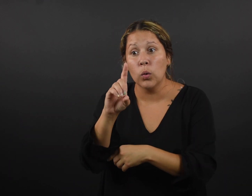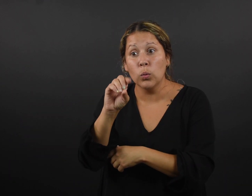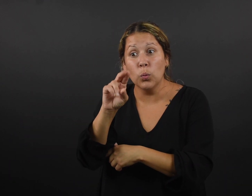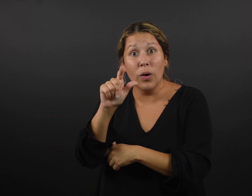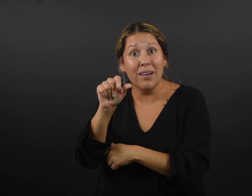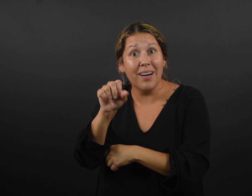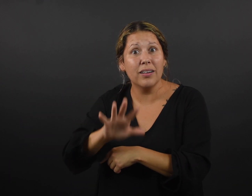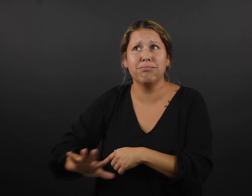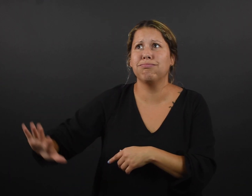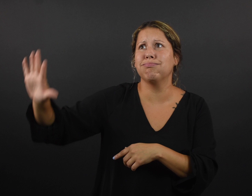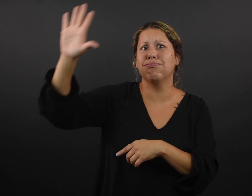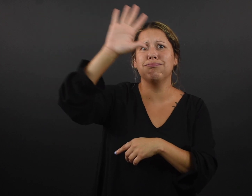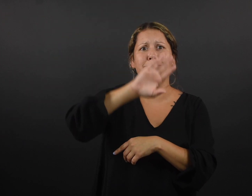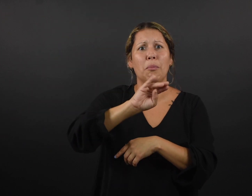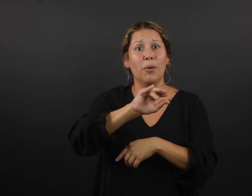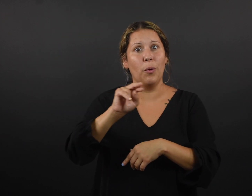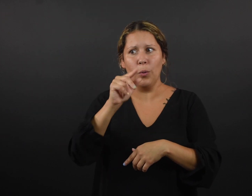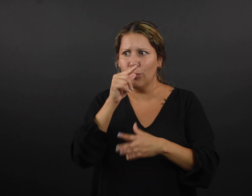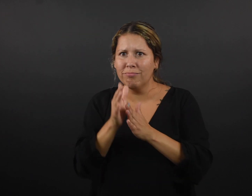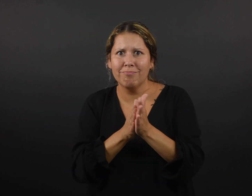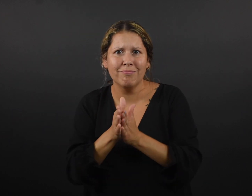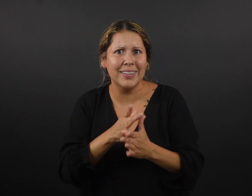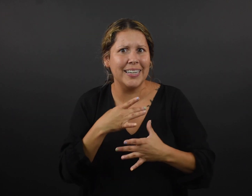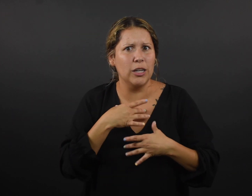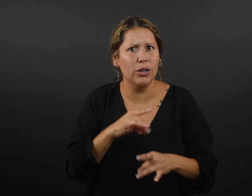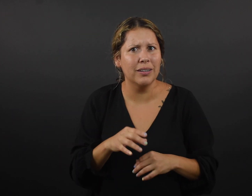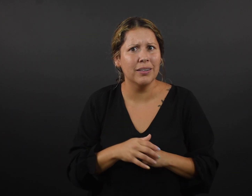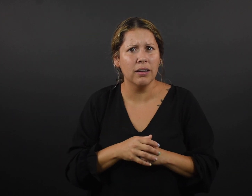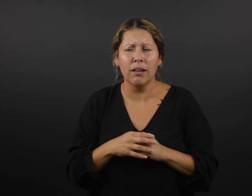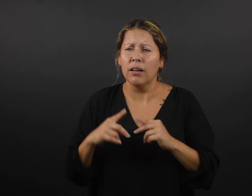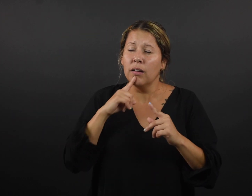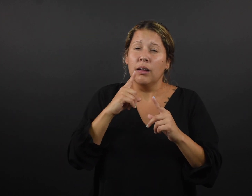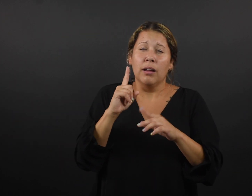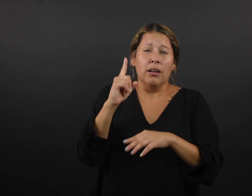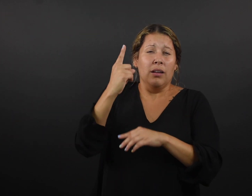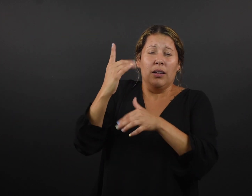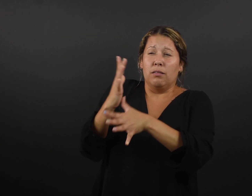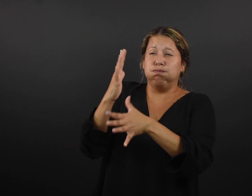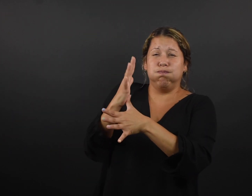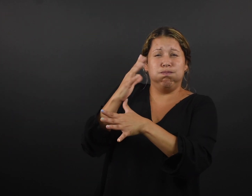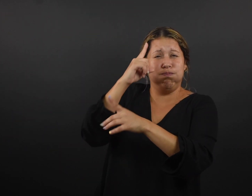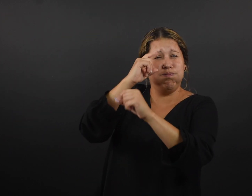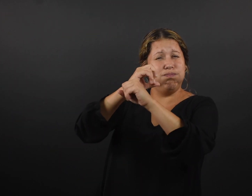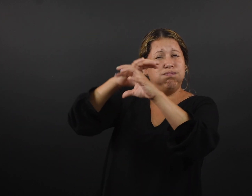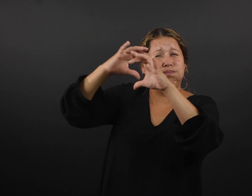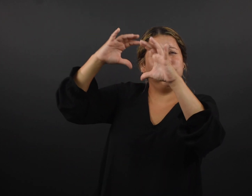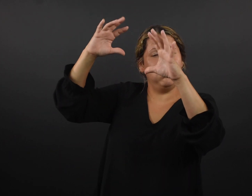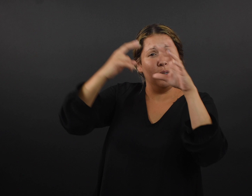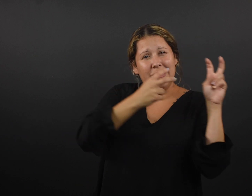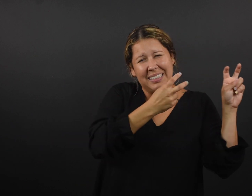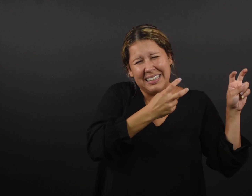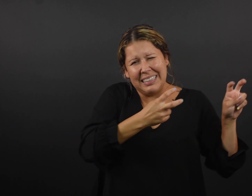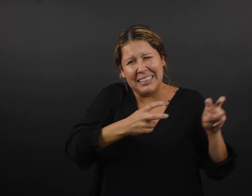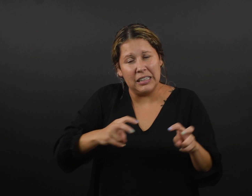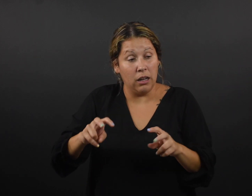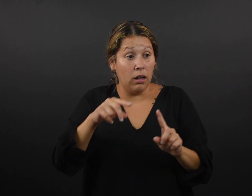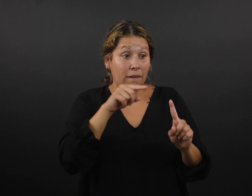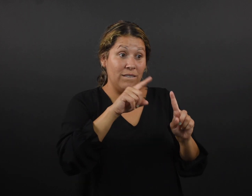in Minnesota who are interested. The ultimate dream is transitioning Nitamising Gimishkikinan to